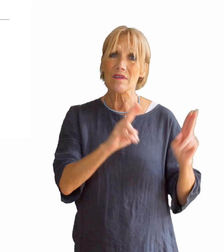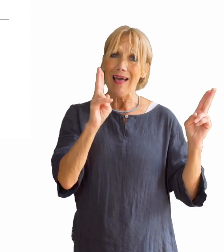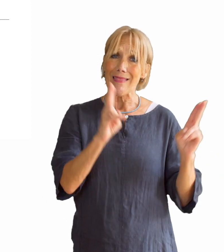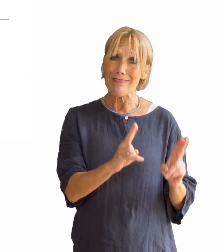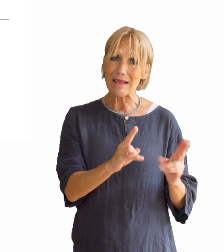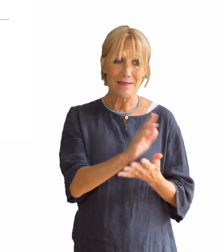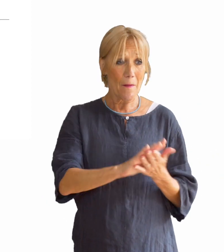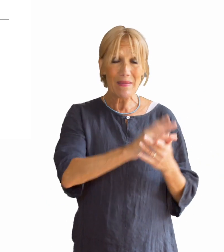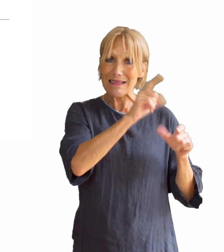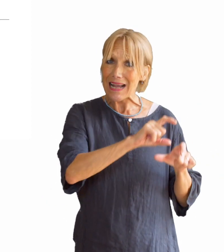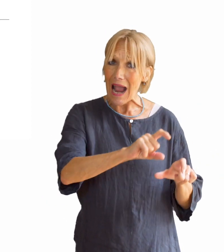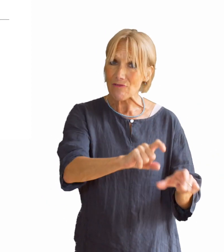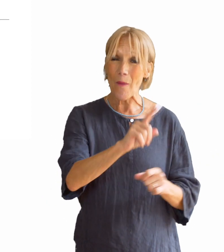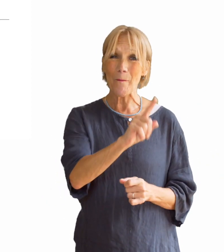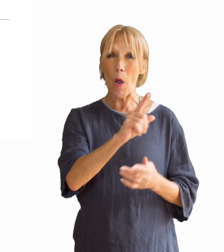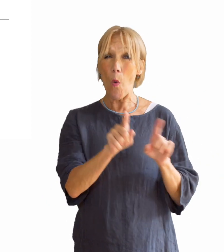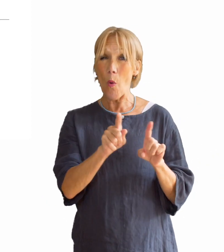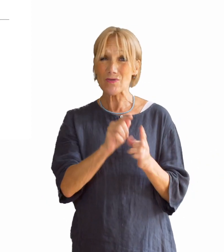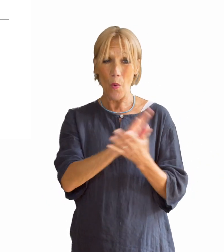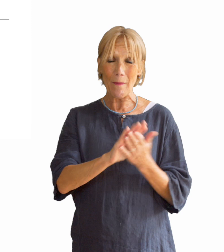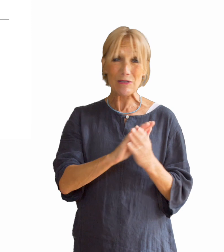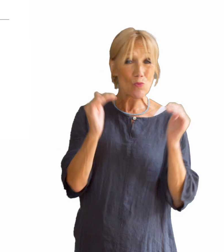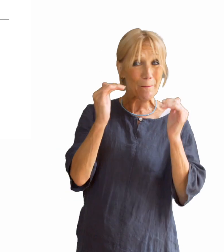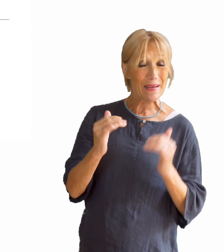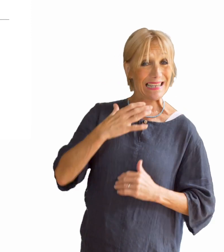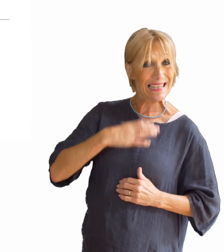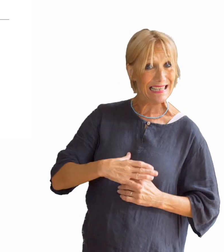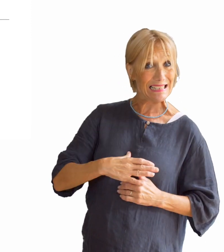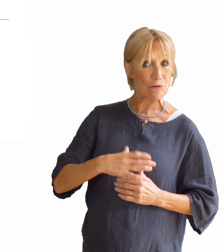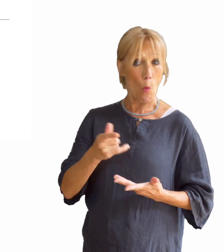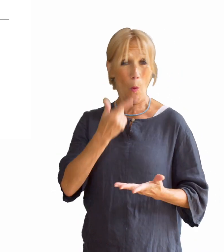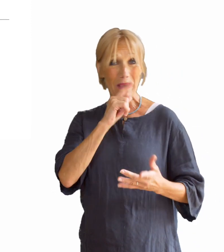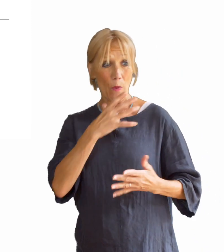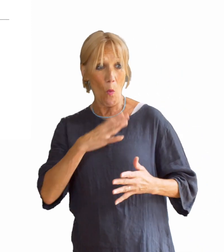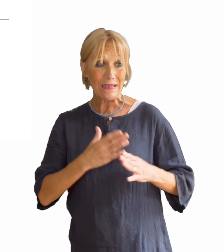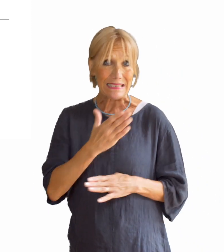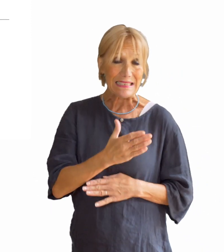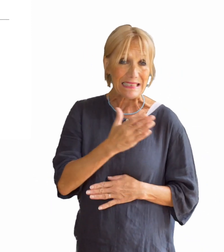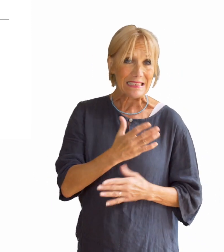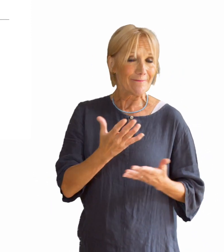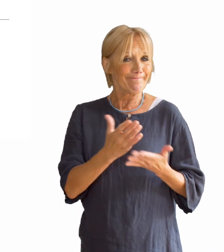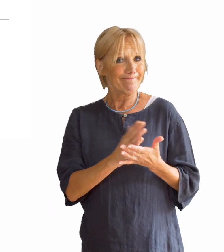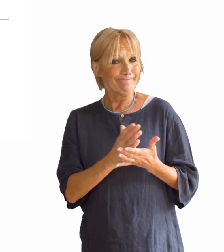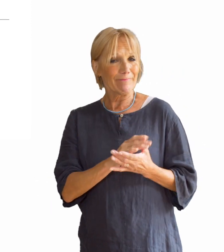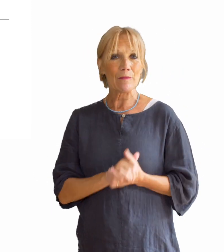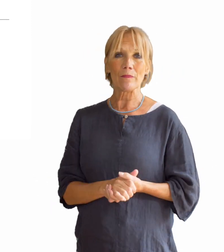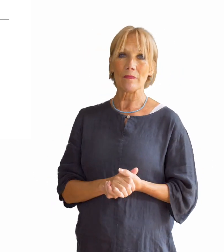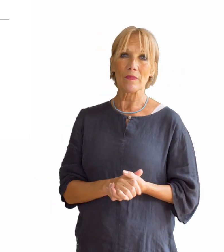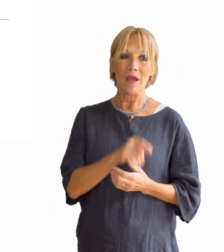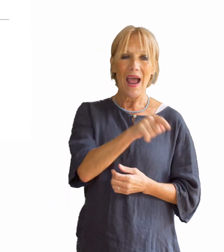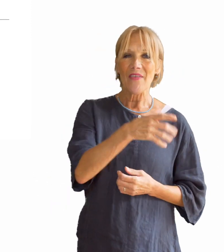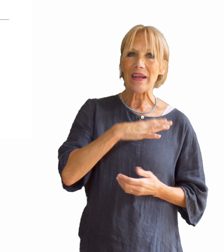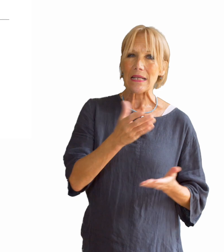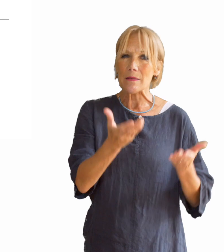Reduced provision could help keep a centre sustainable, but it could also limit your ability to meet needs and appeal to people.